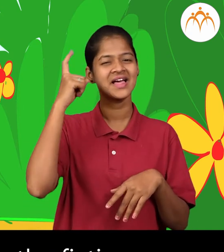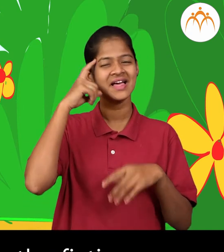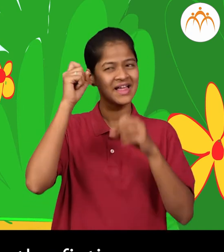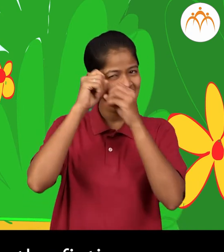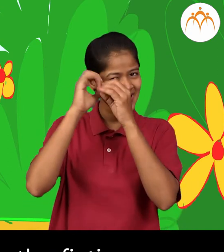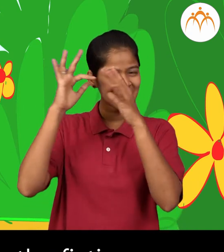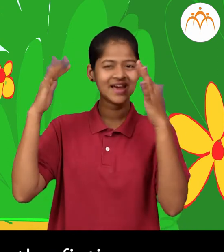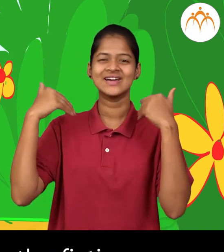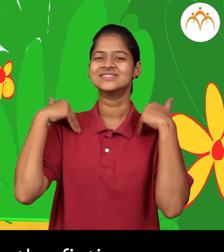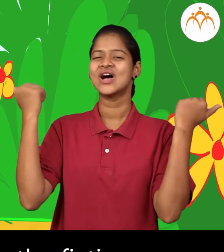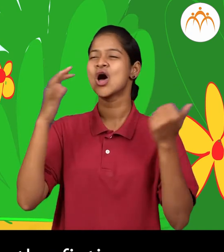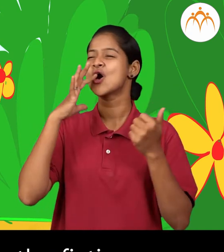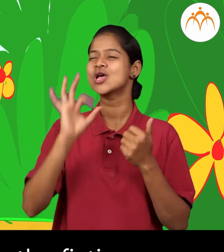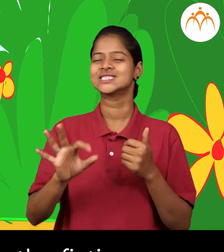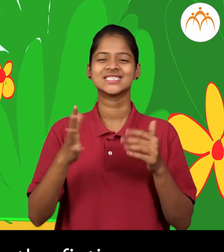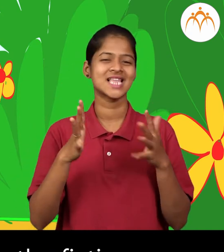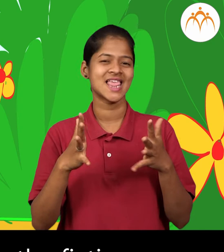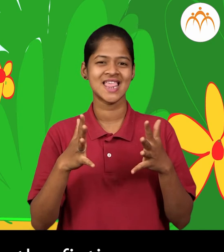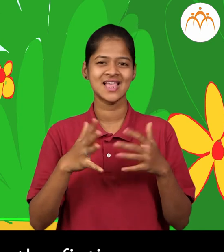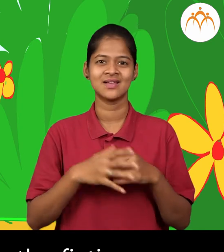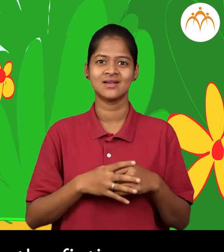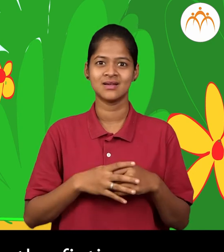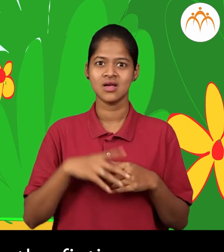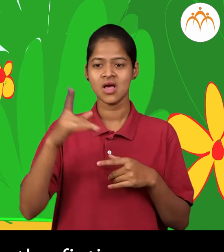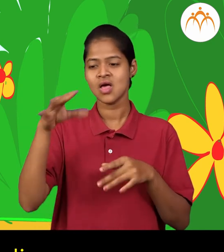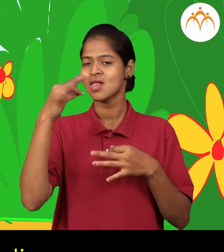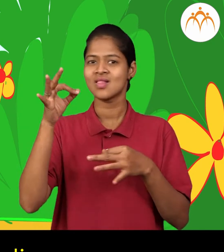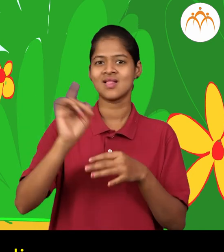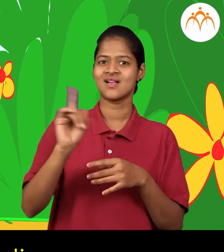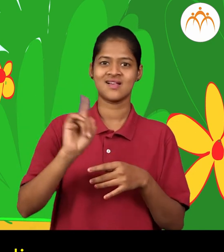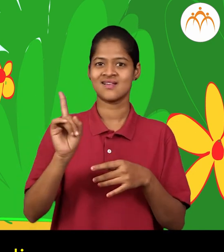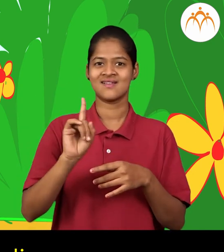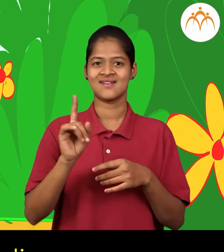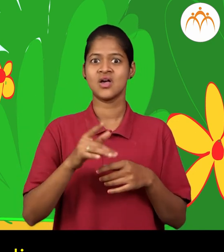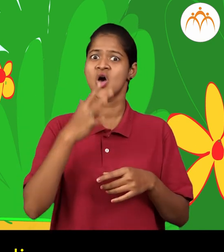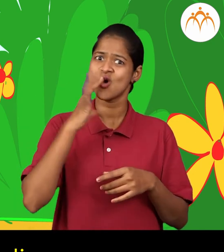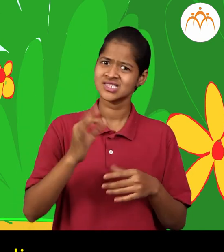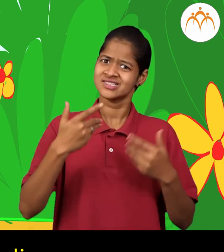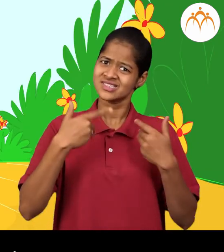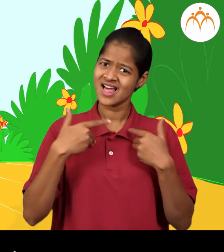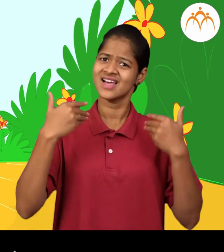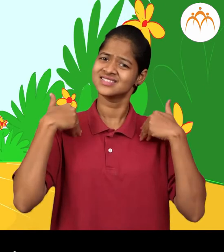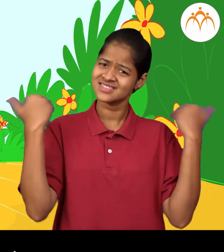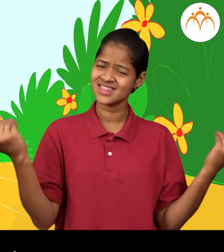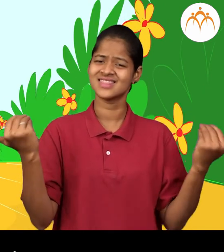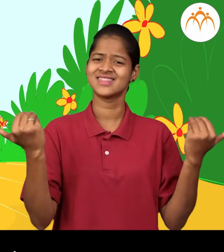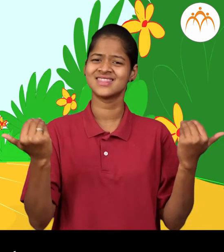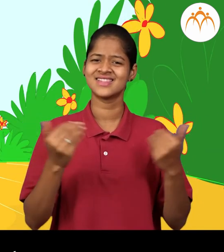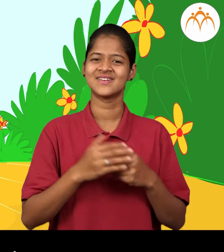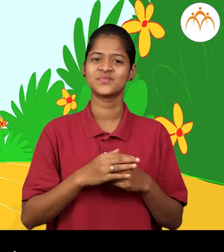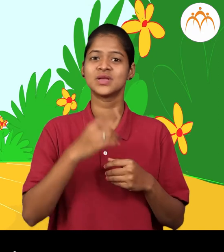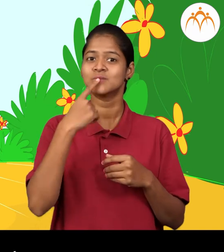She is there only in the fiction. Stop pretending. Oh, boy!